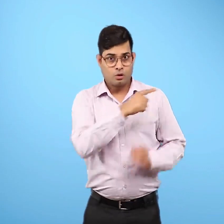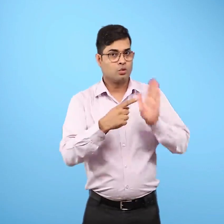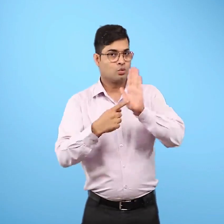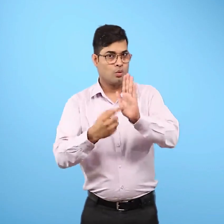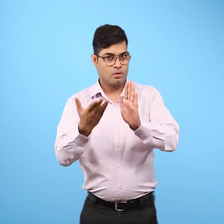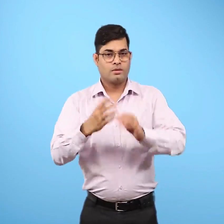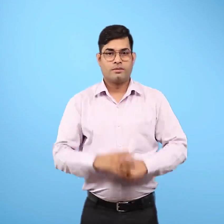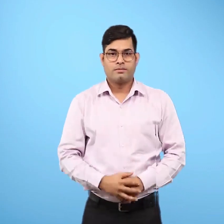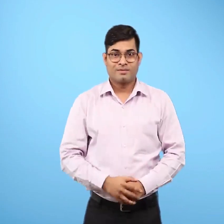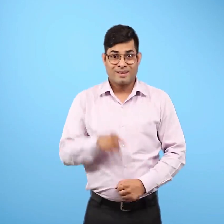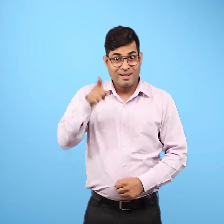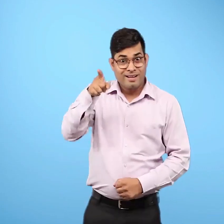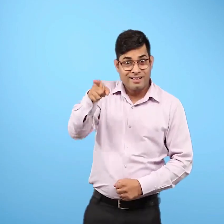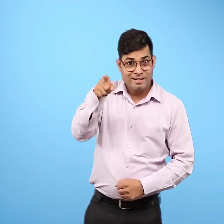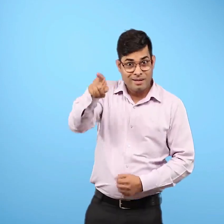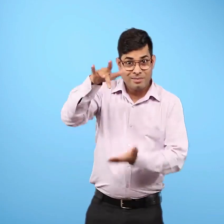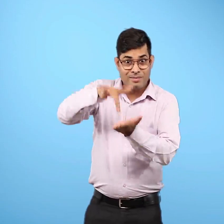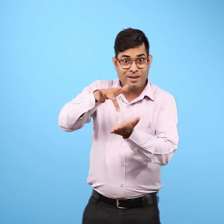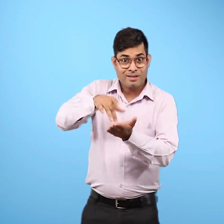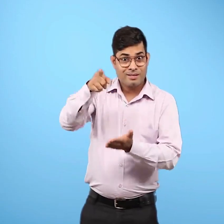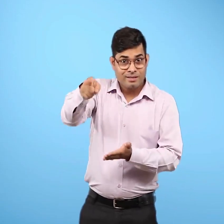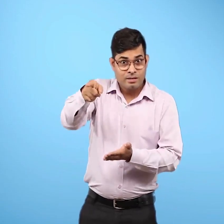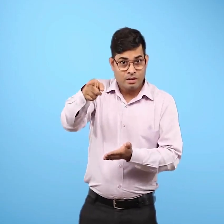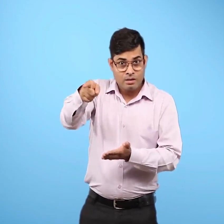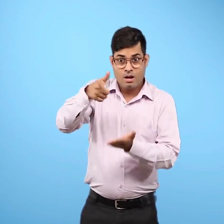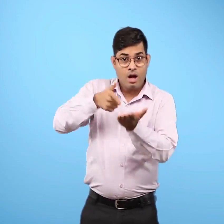Vidarbha is facing a very serious problem.